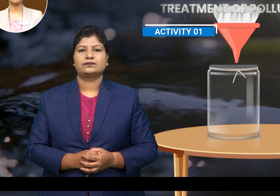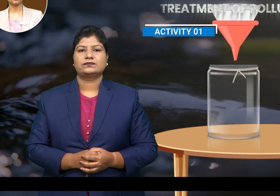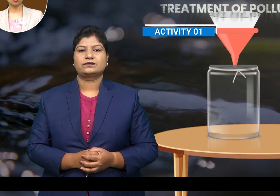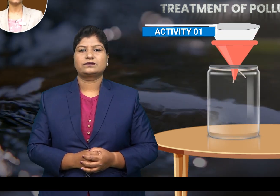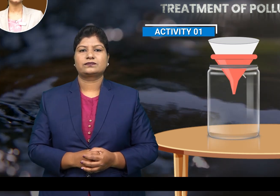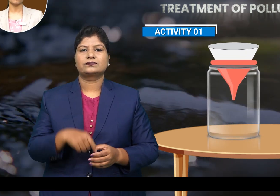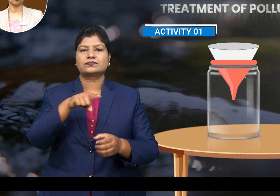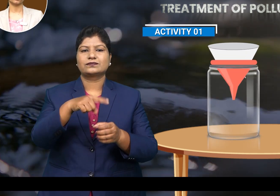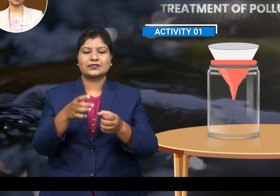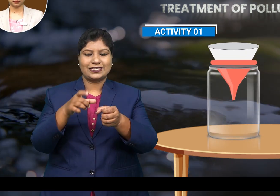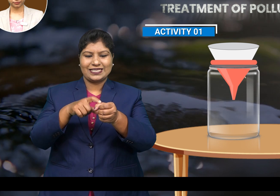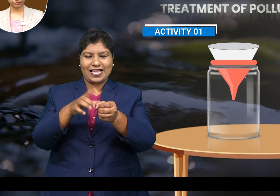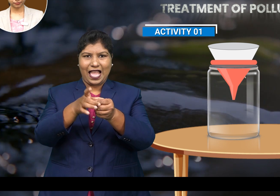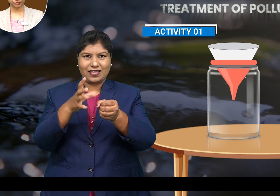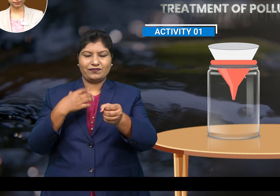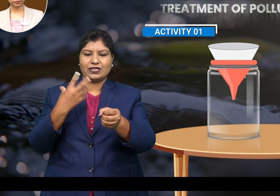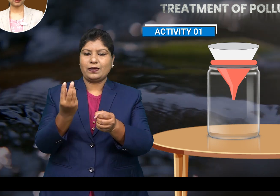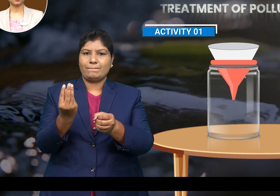Mount the funnel on the support.